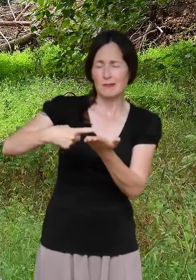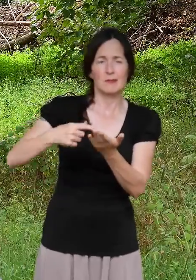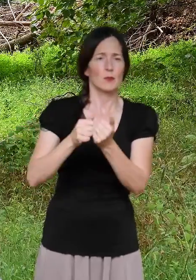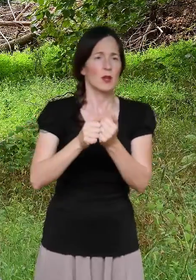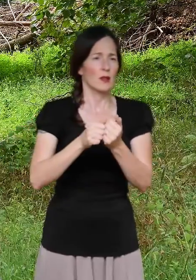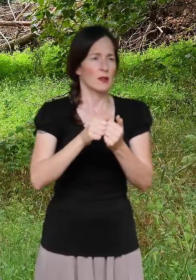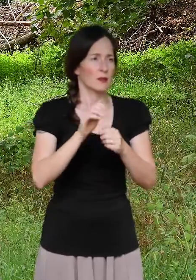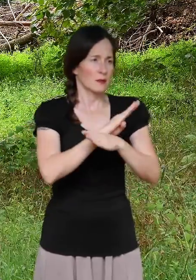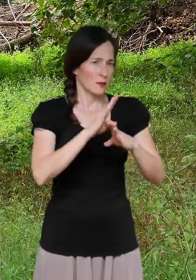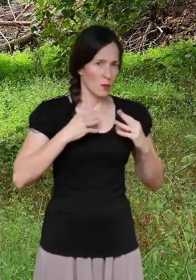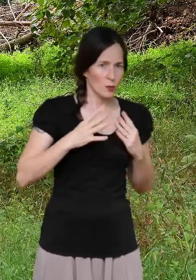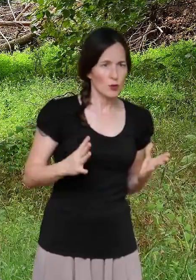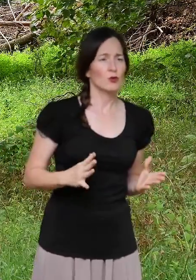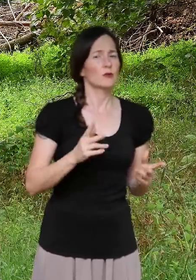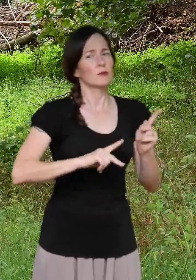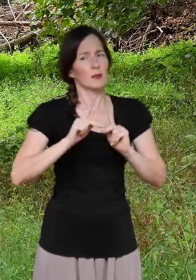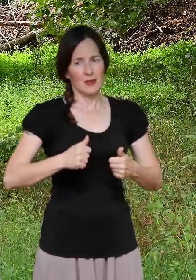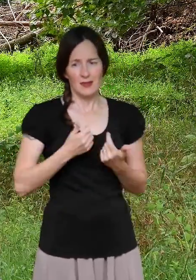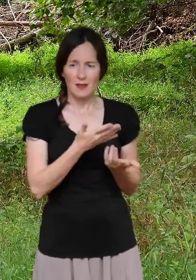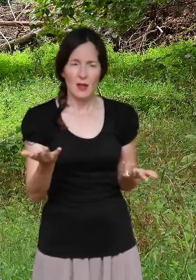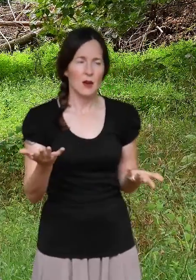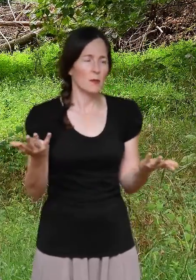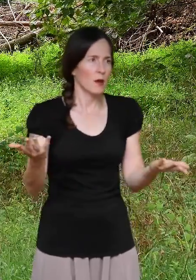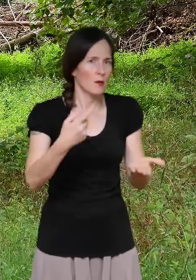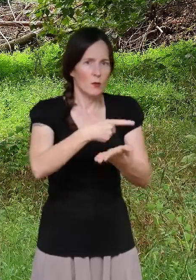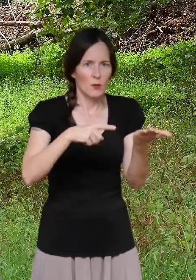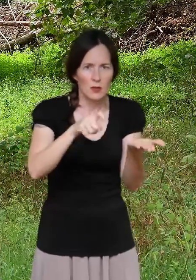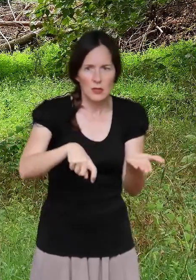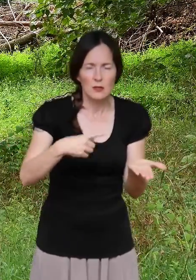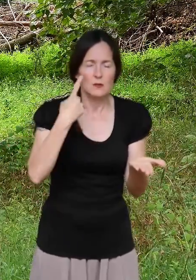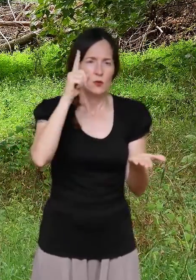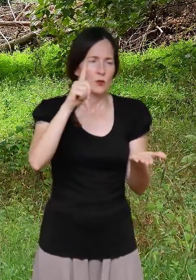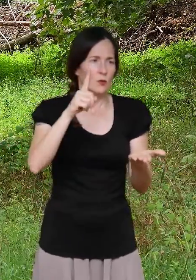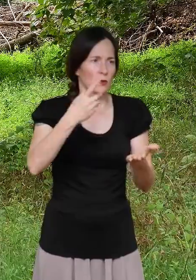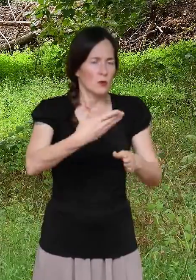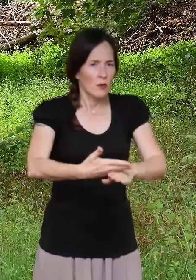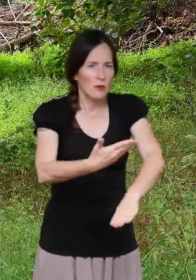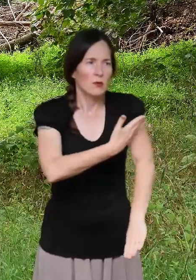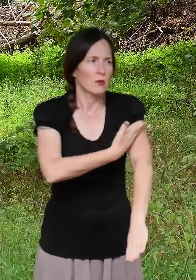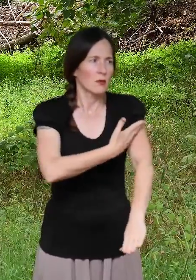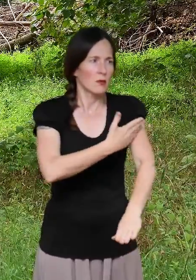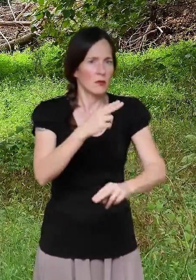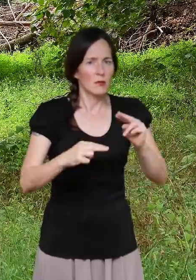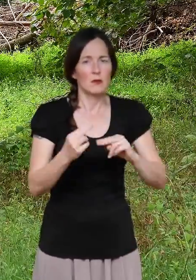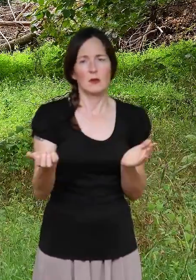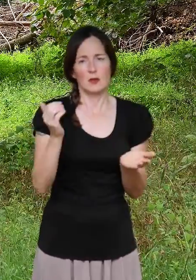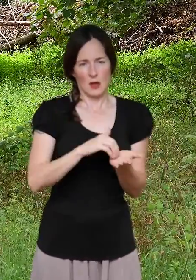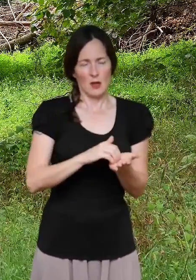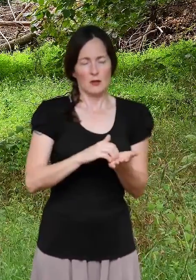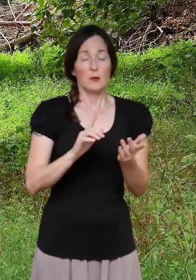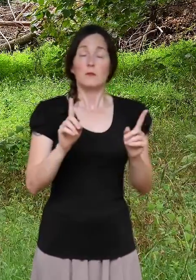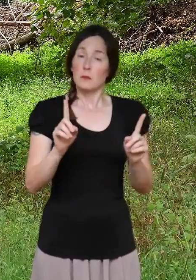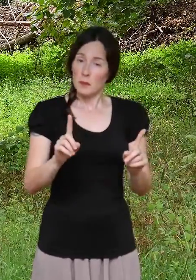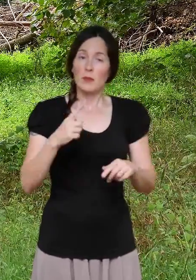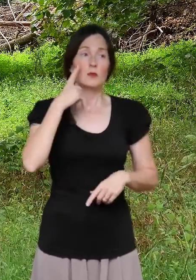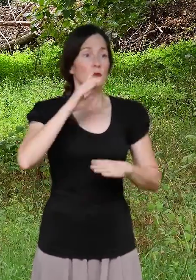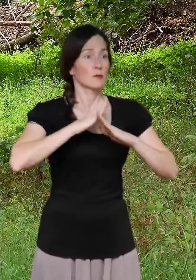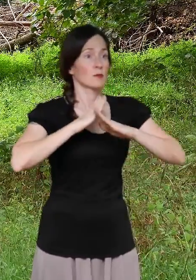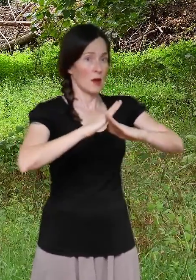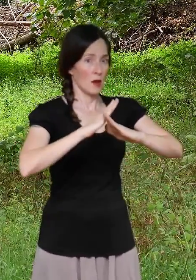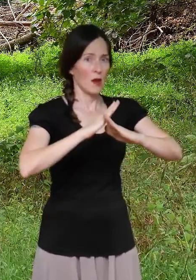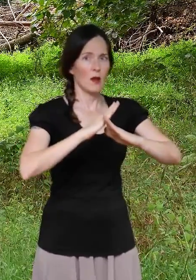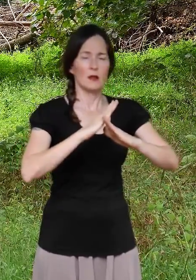to rebuild and to recover. To prevent that kind of devastation from happening again, together with